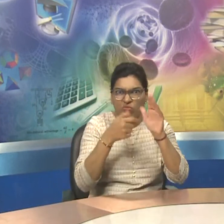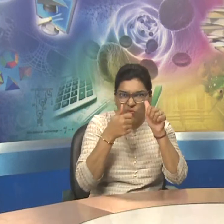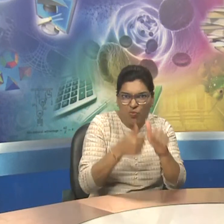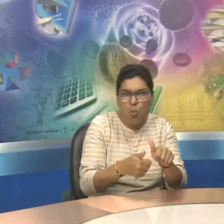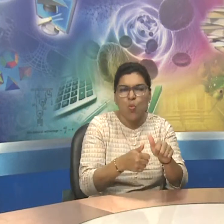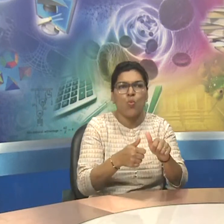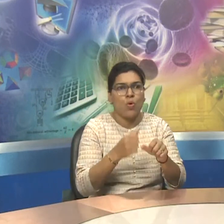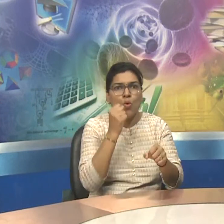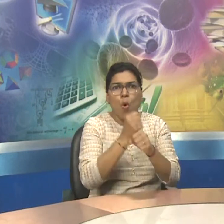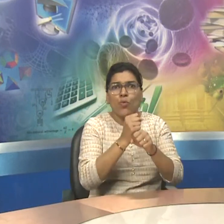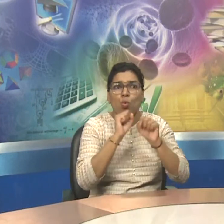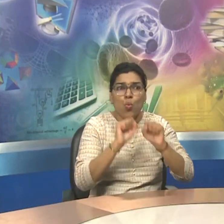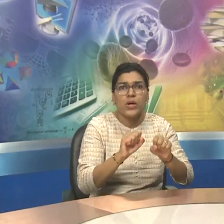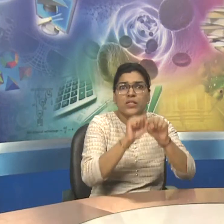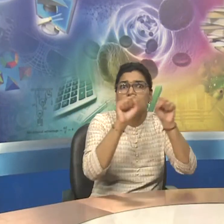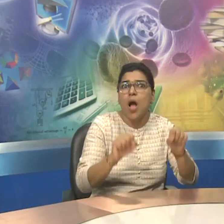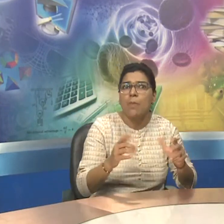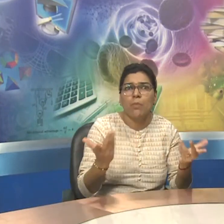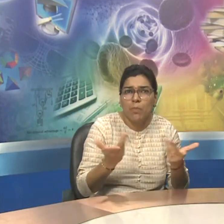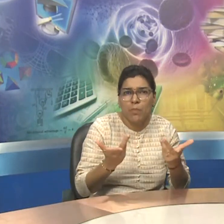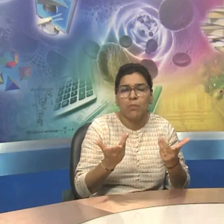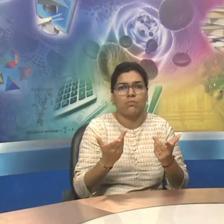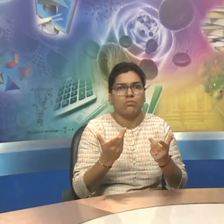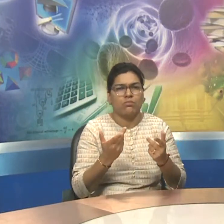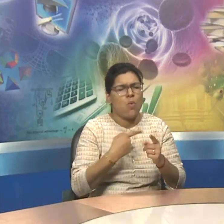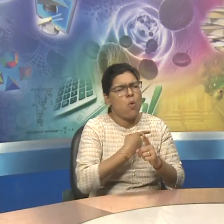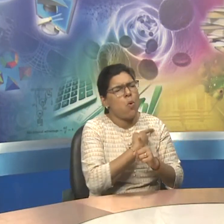Political science is the study of